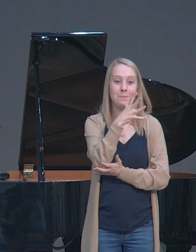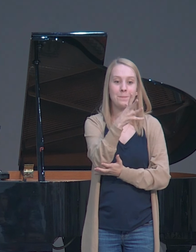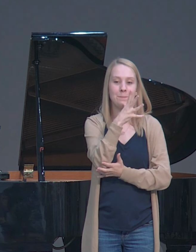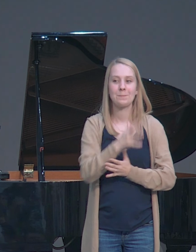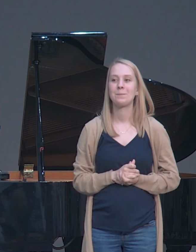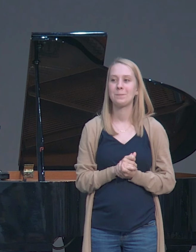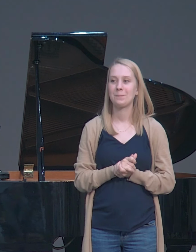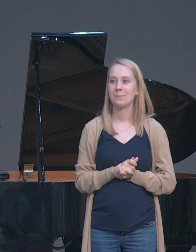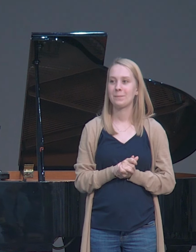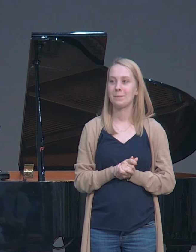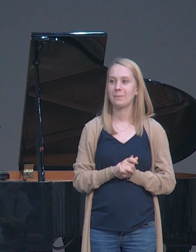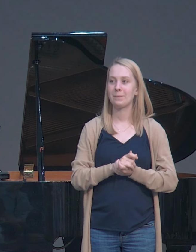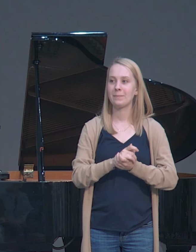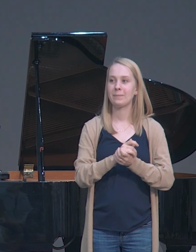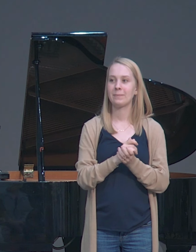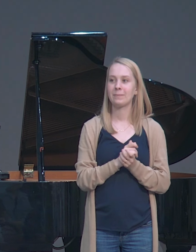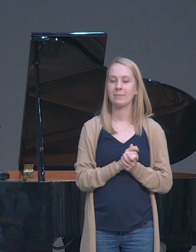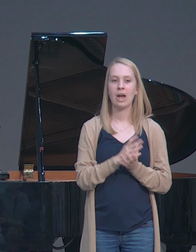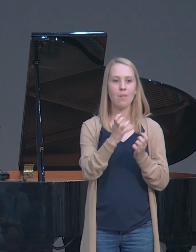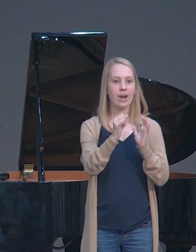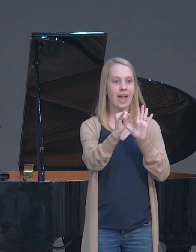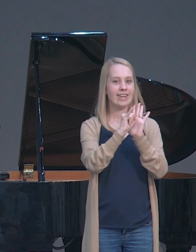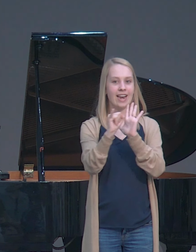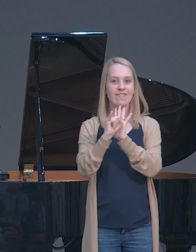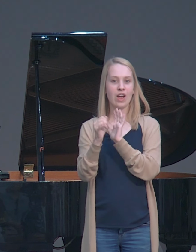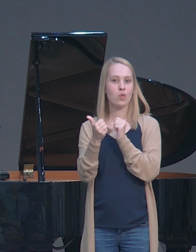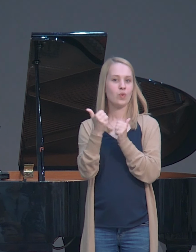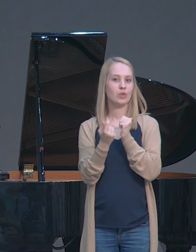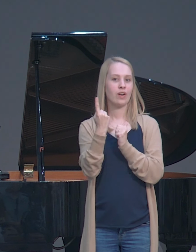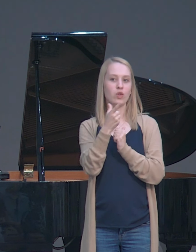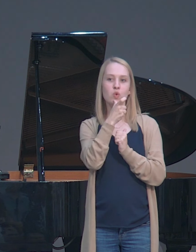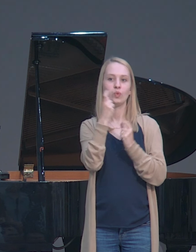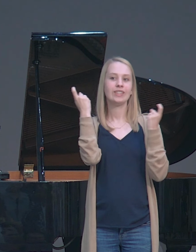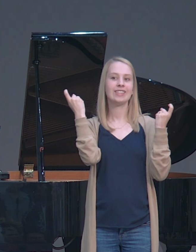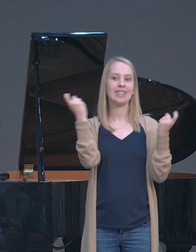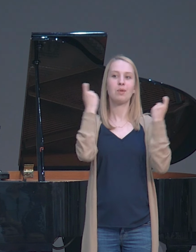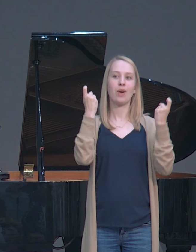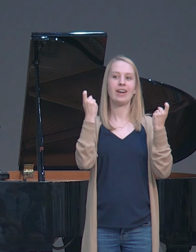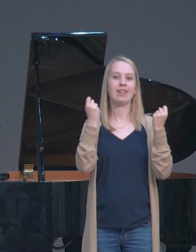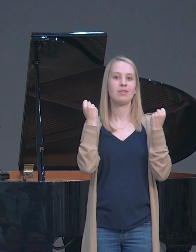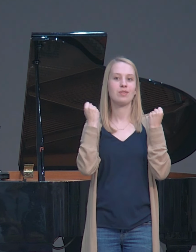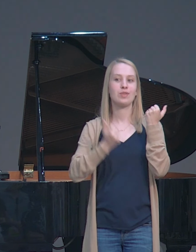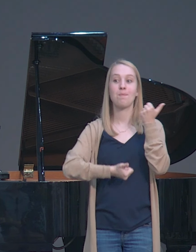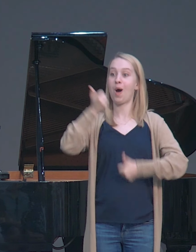I want to identify exactly which one of you have celebrated the most Mother's Days this morning.